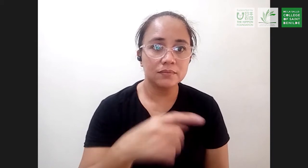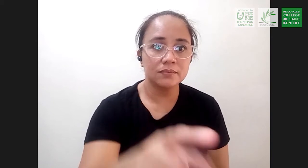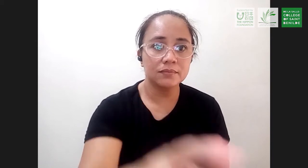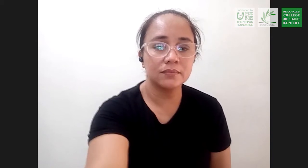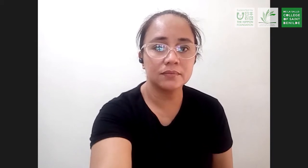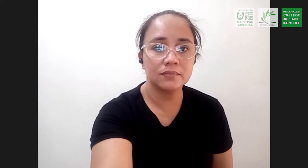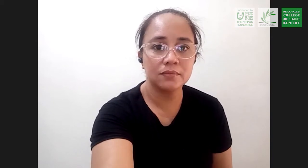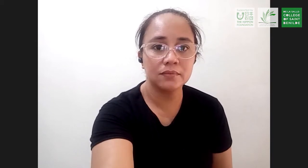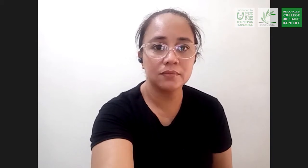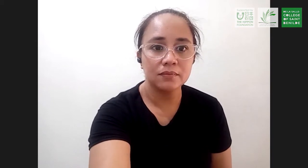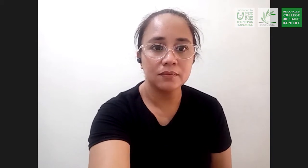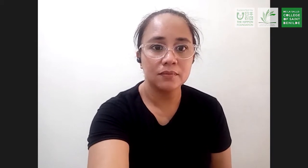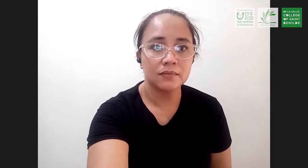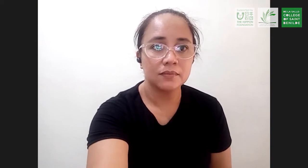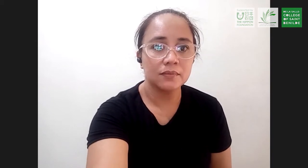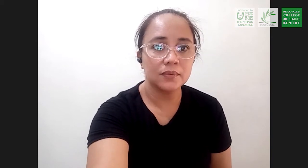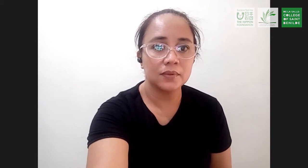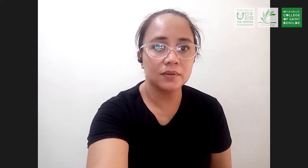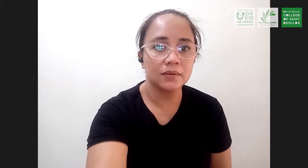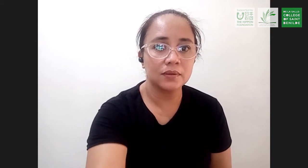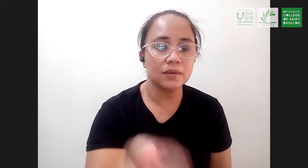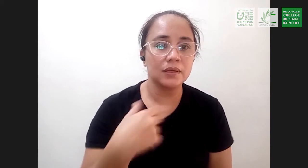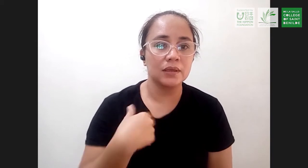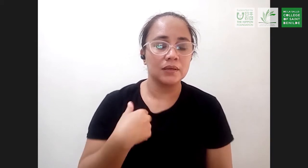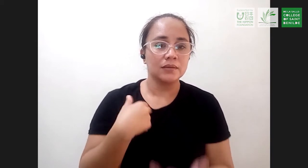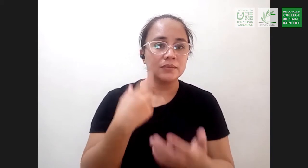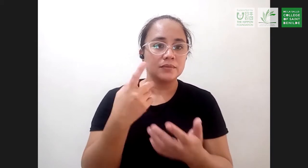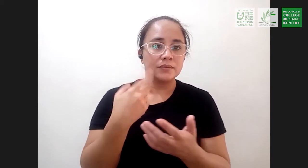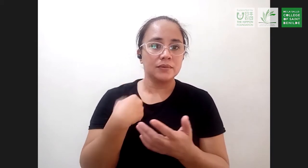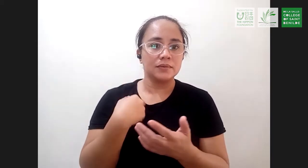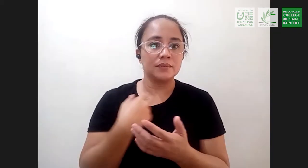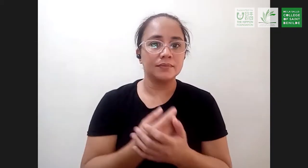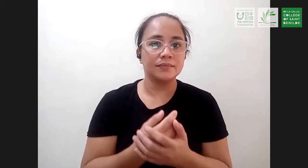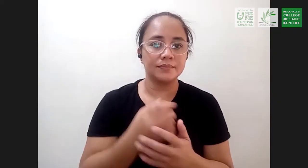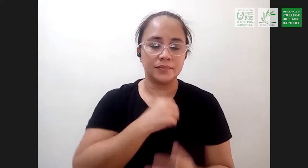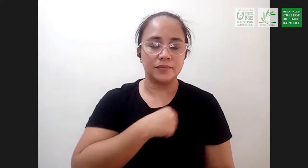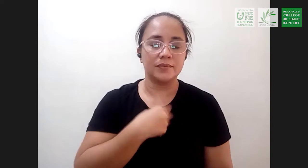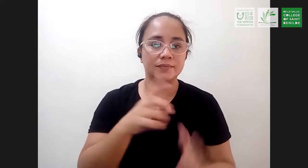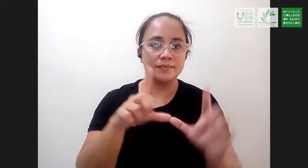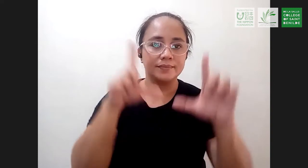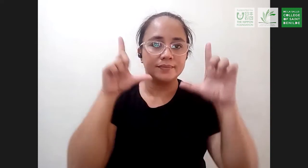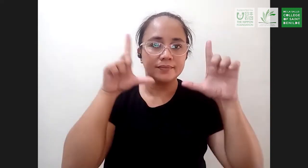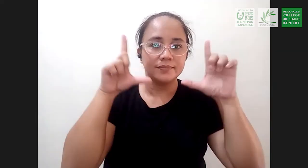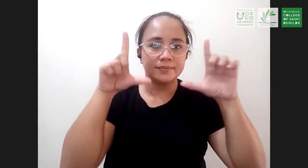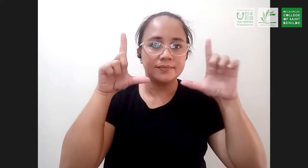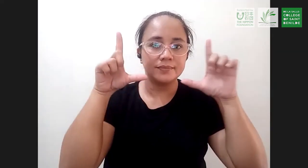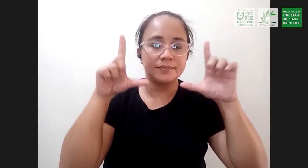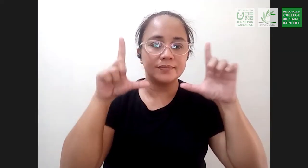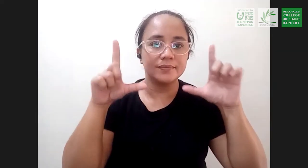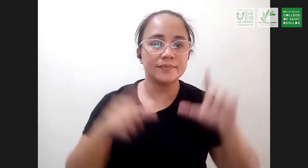Sorry, Yami, say, can you reinterpret it again? Sorry, we didn't spotlight you, Ember. Yeah.